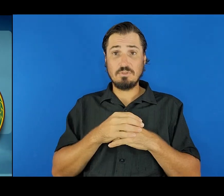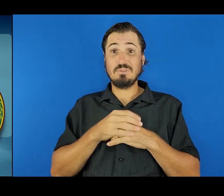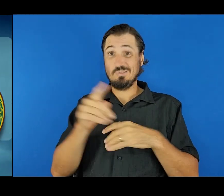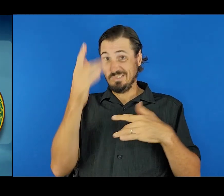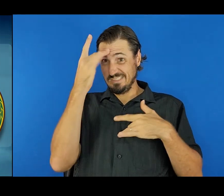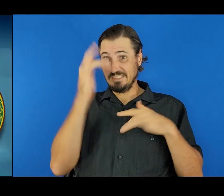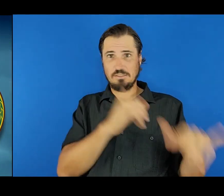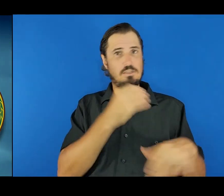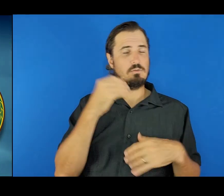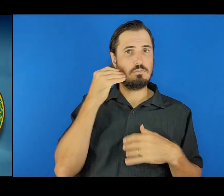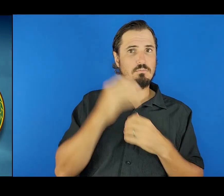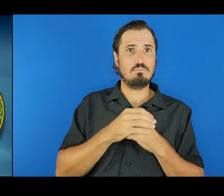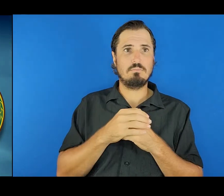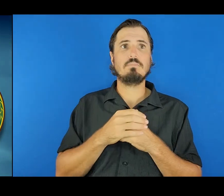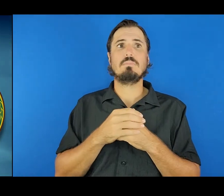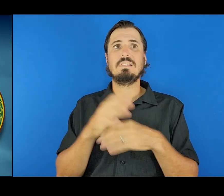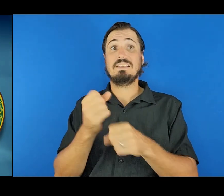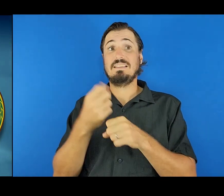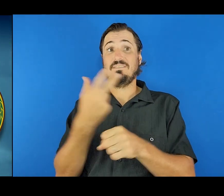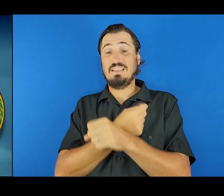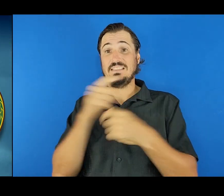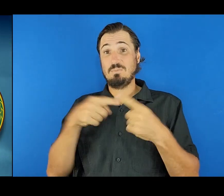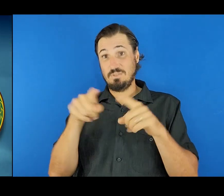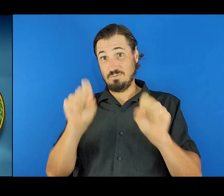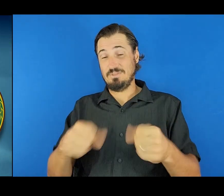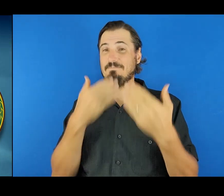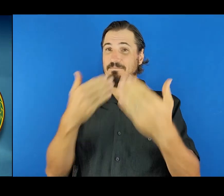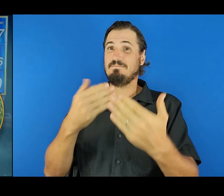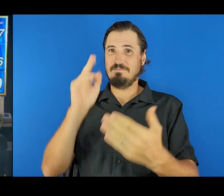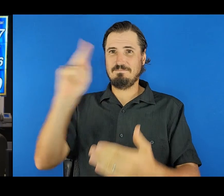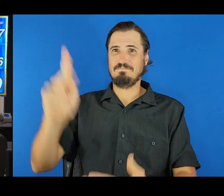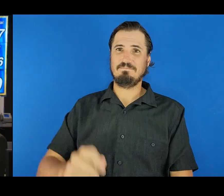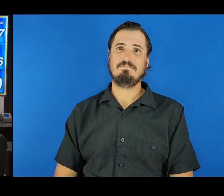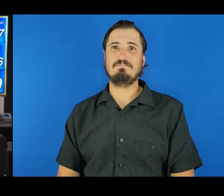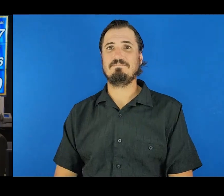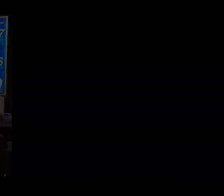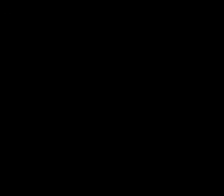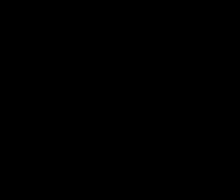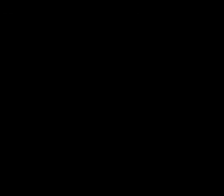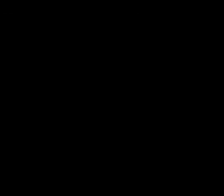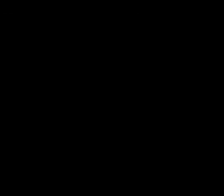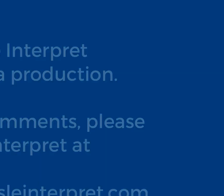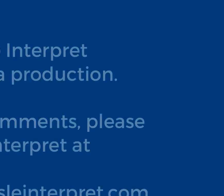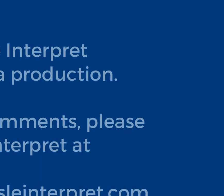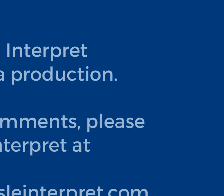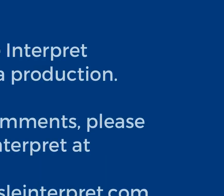others. Stay home when sick, and get vaccinated if you can. Mahalo, Kauai.